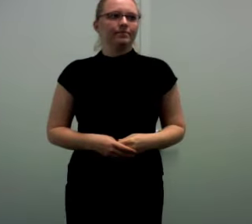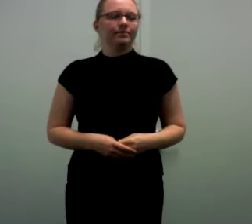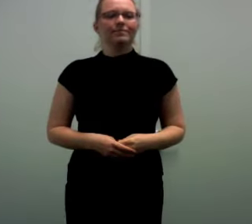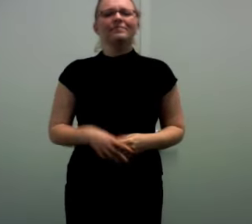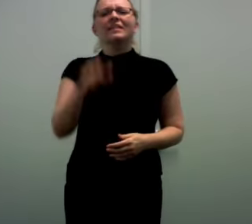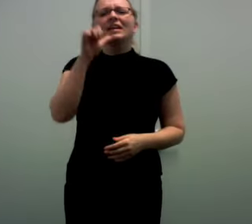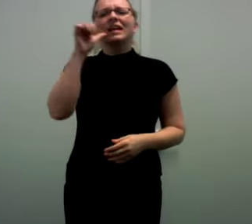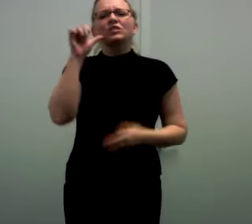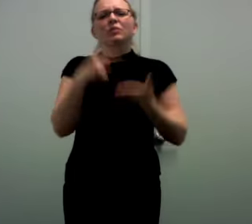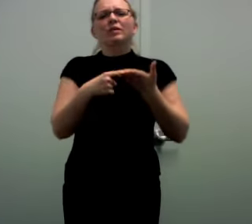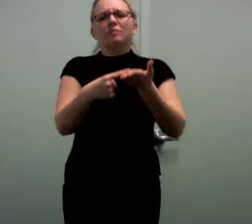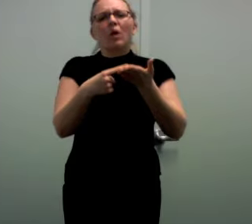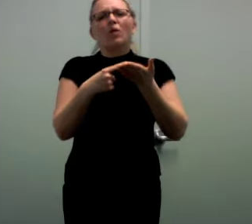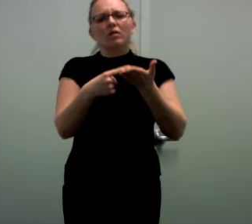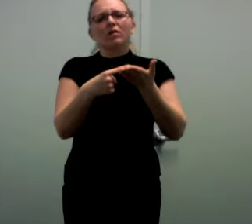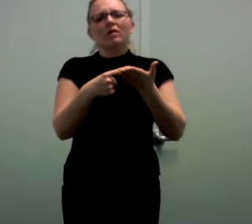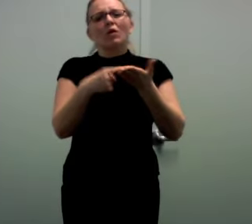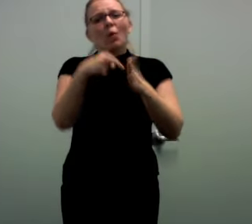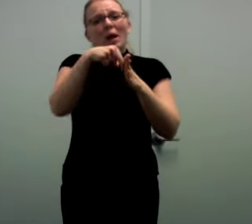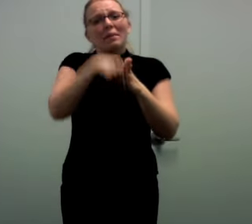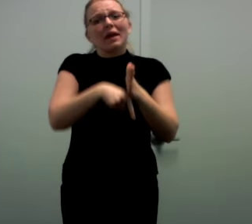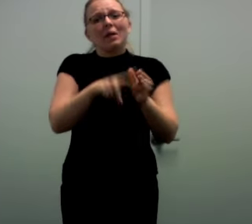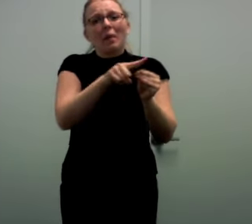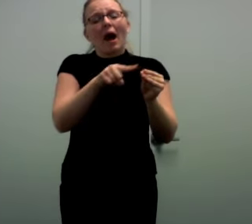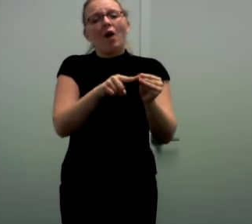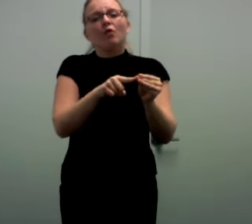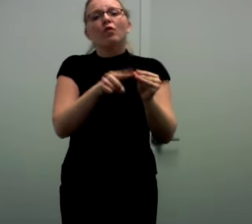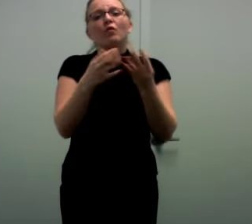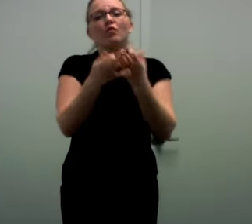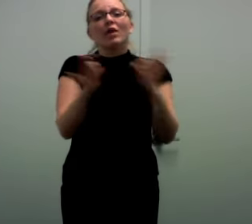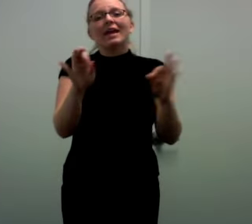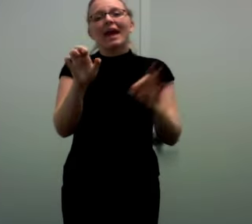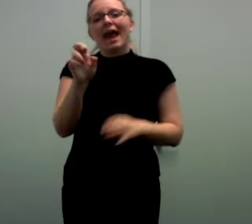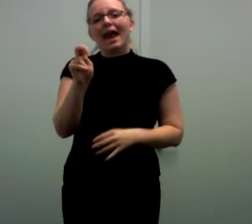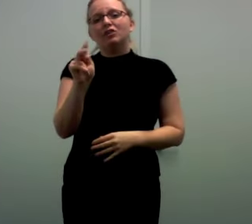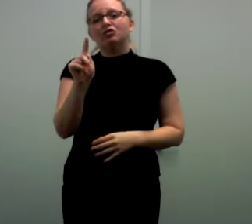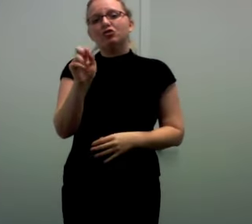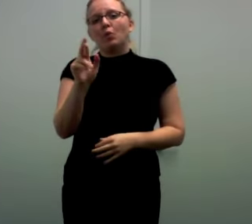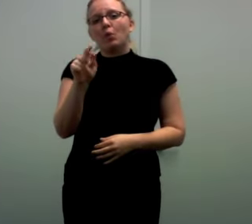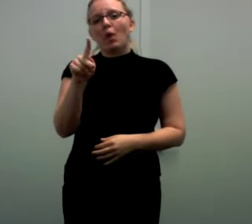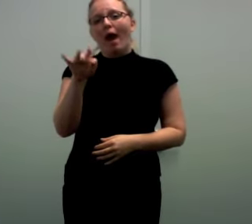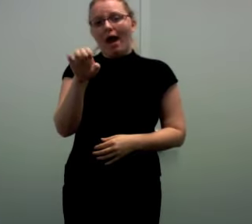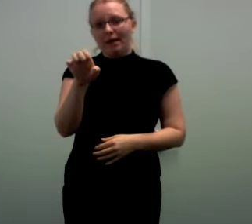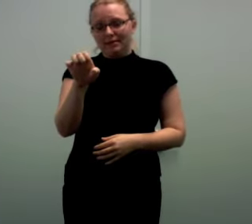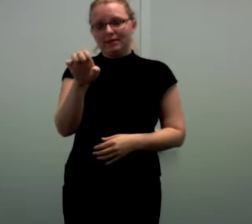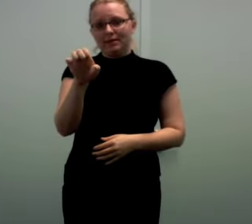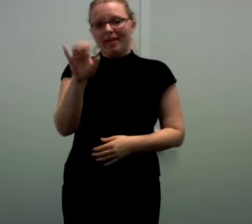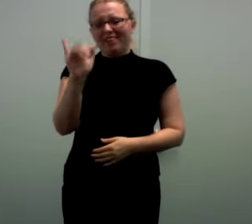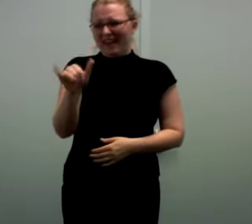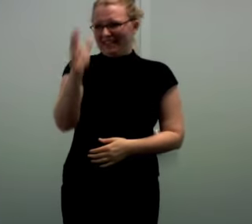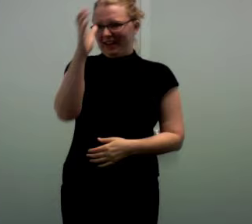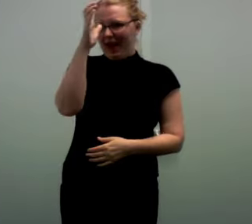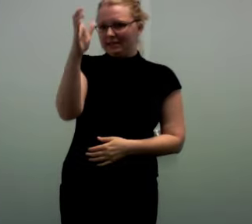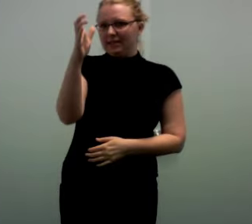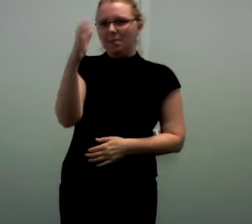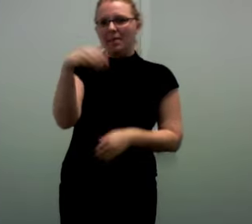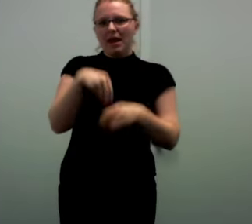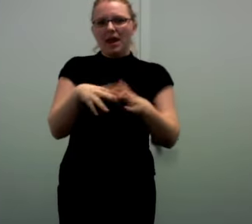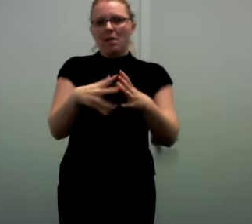Yesterday we spoke quite a bit about free enterprise and how free enterprise is a concept in American history that